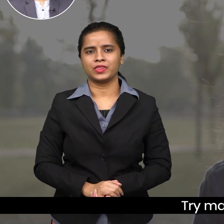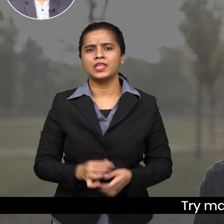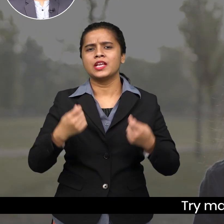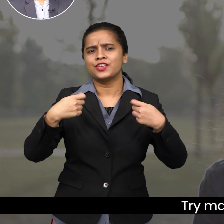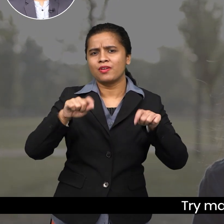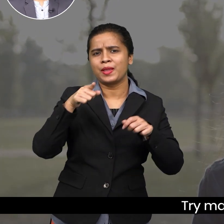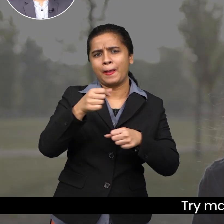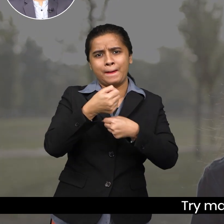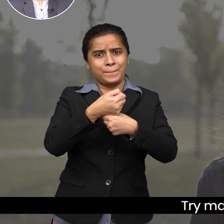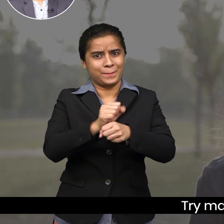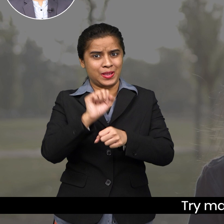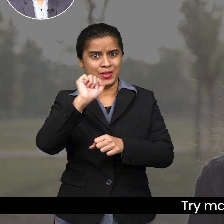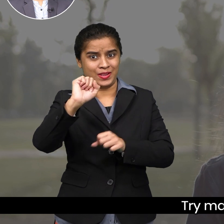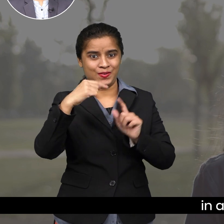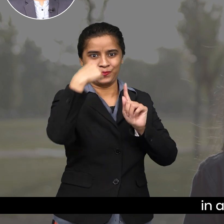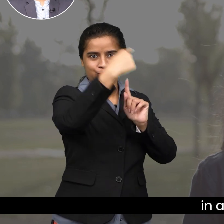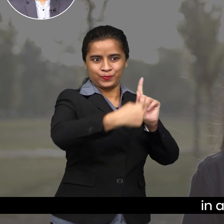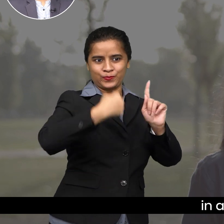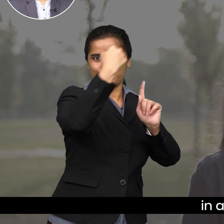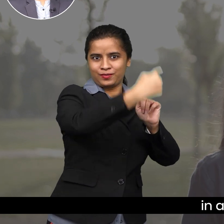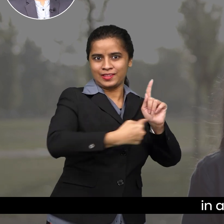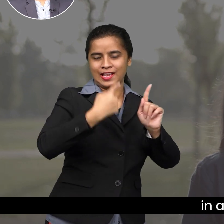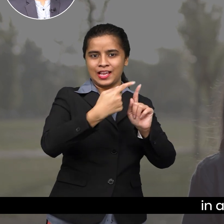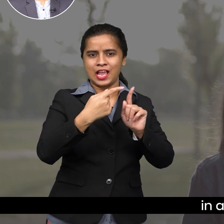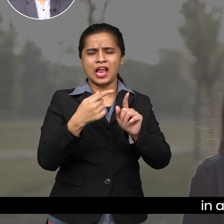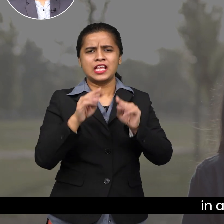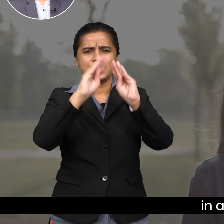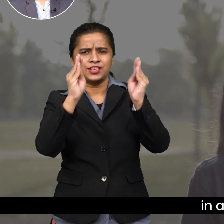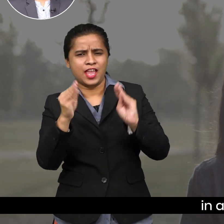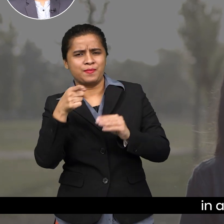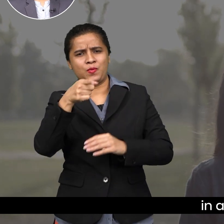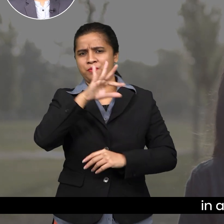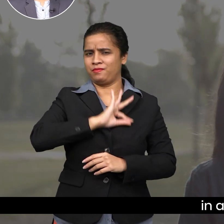Try making your own firki in a shape you like.